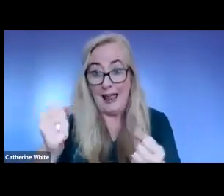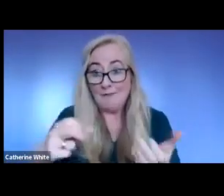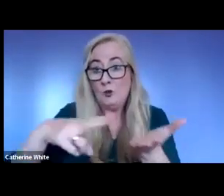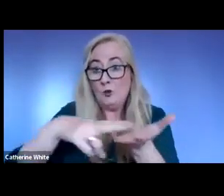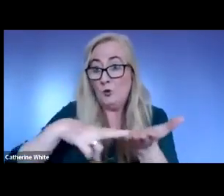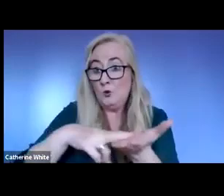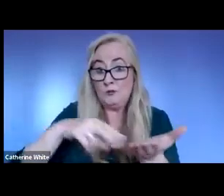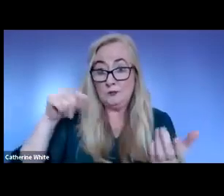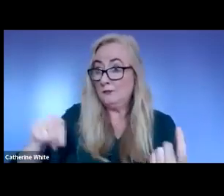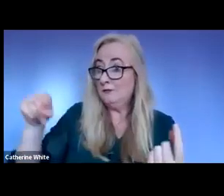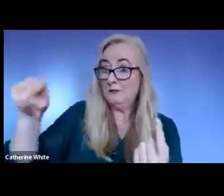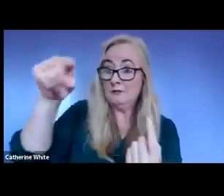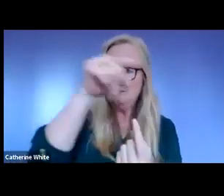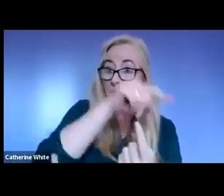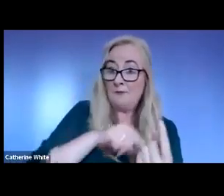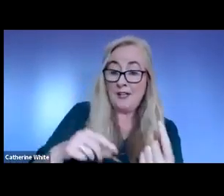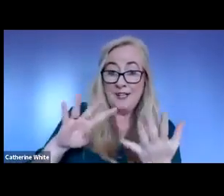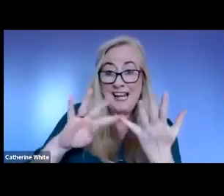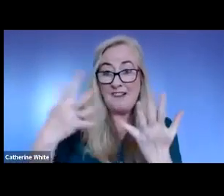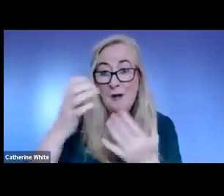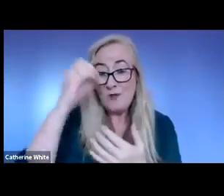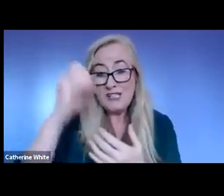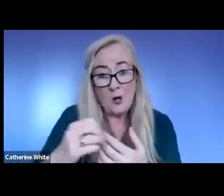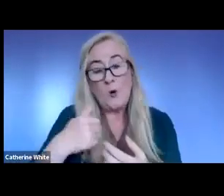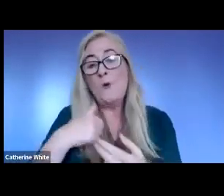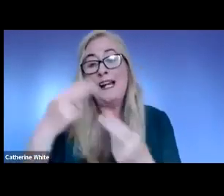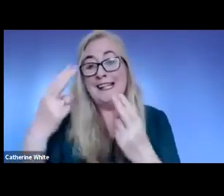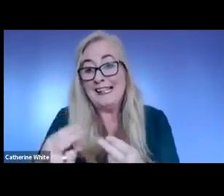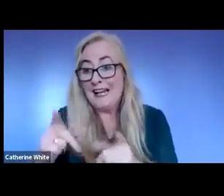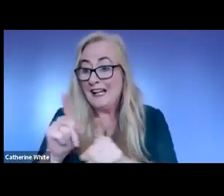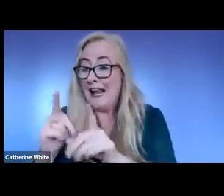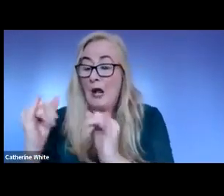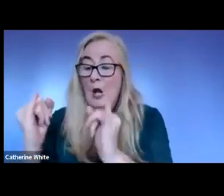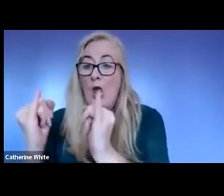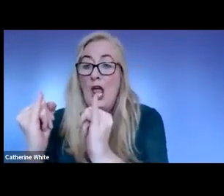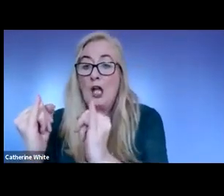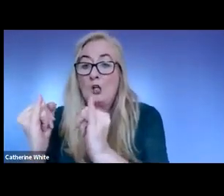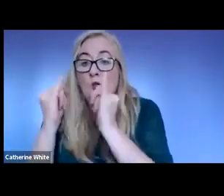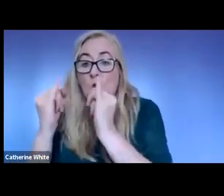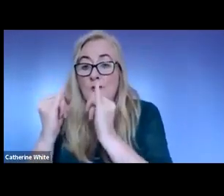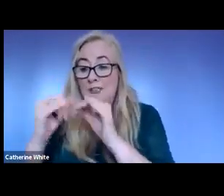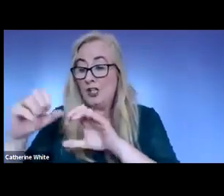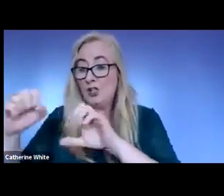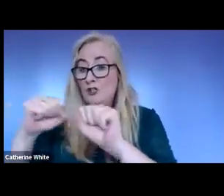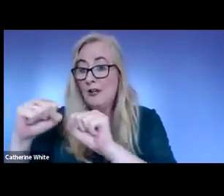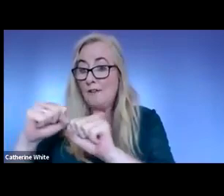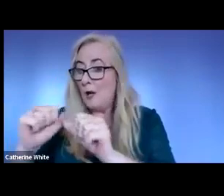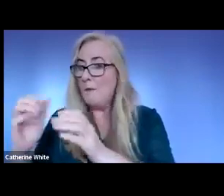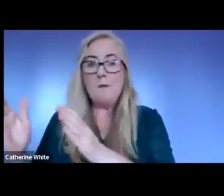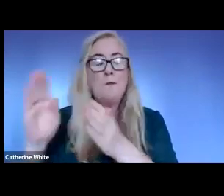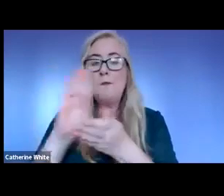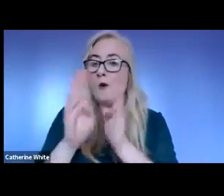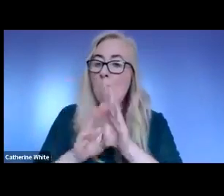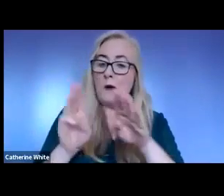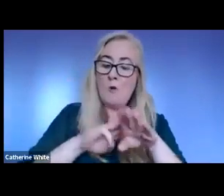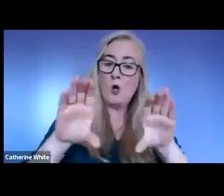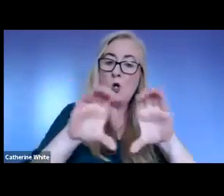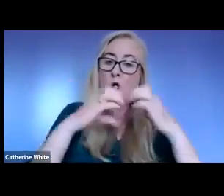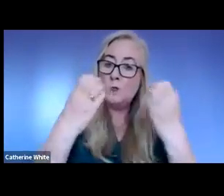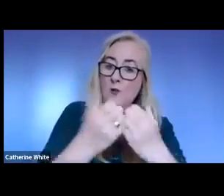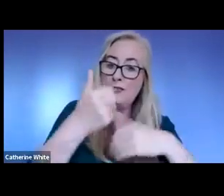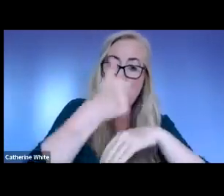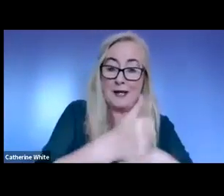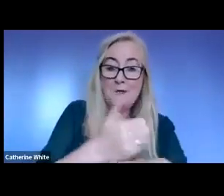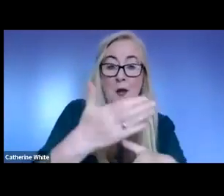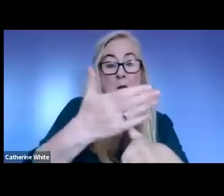need to start looking at moving from an acute-centric service to a more community-based primary